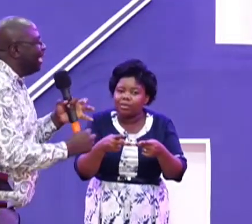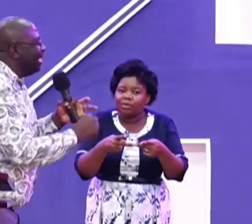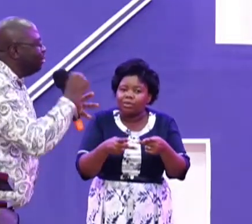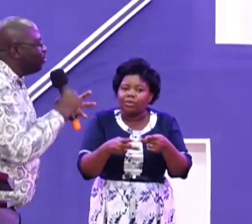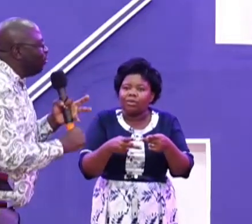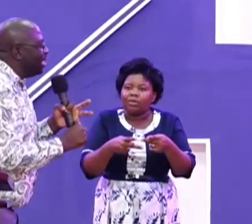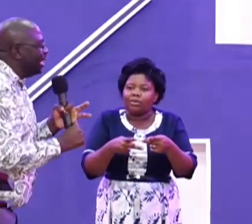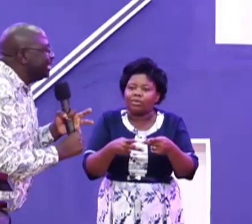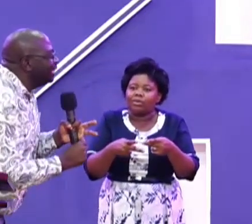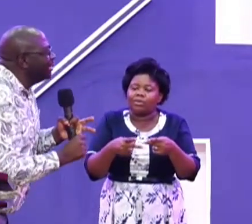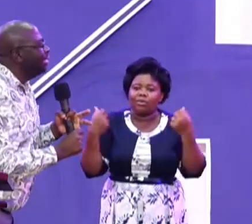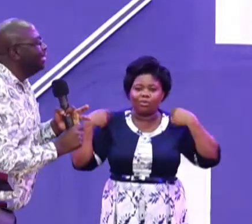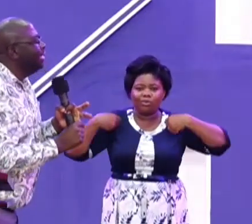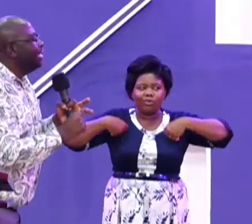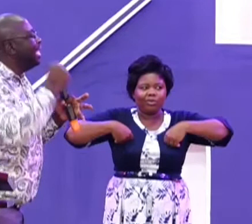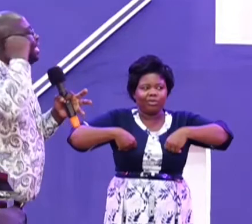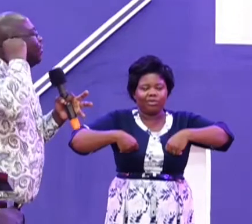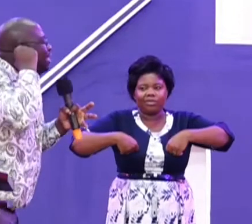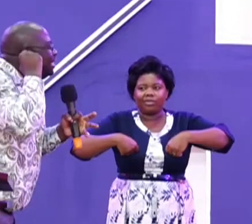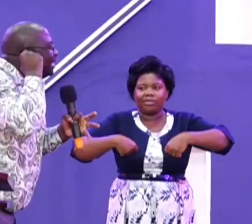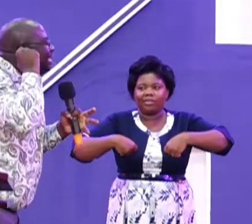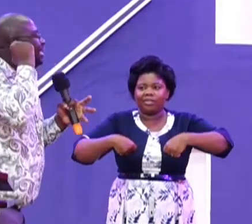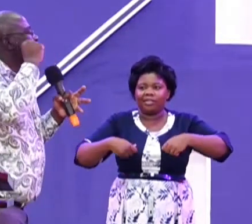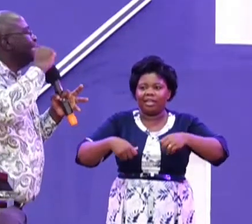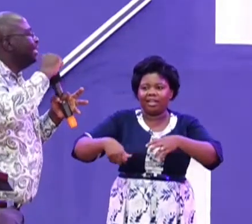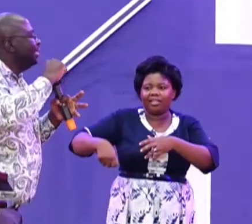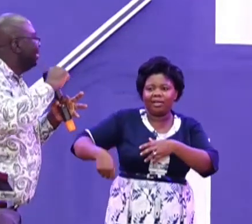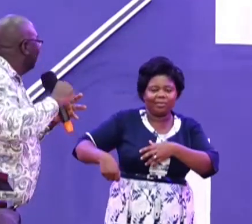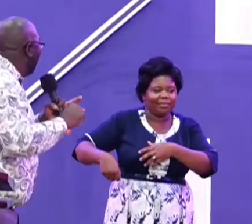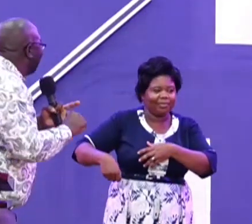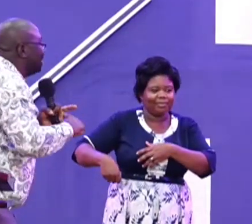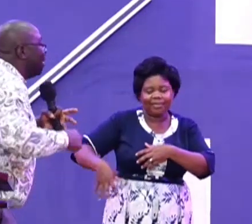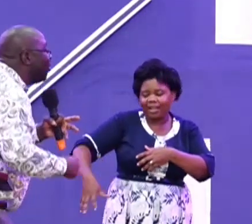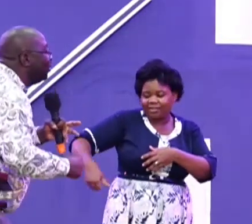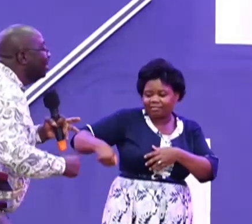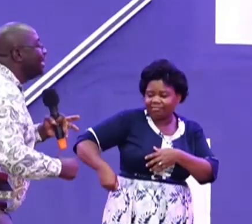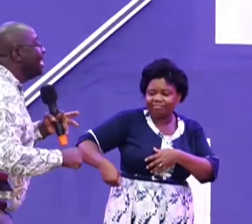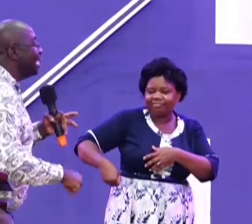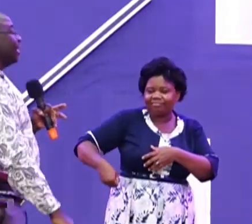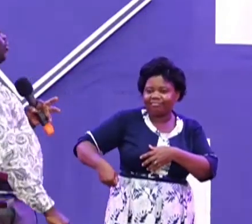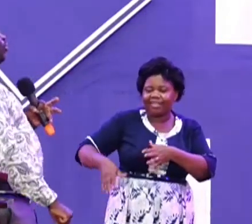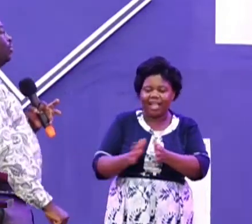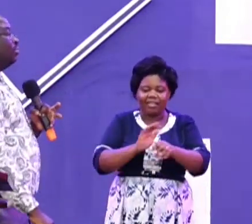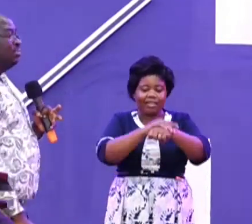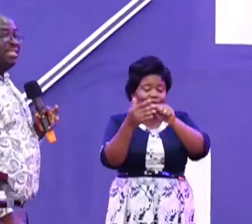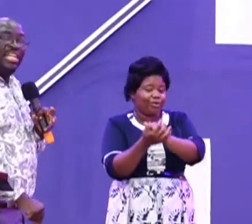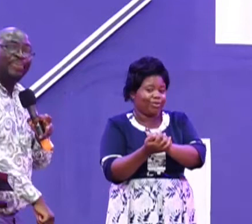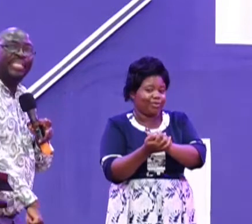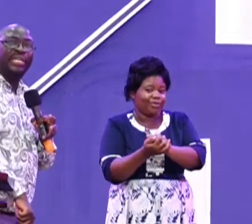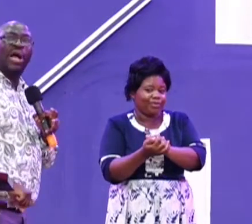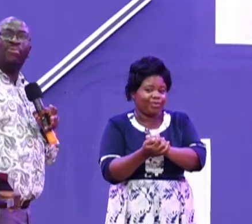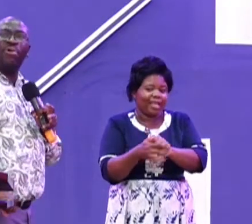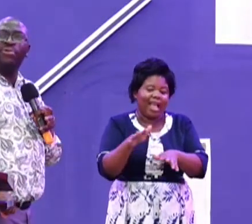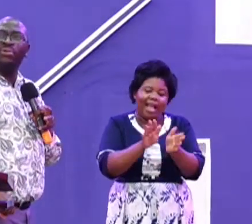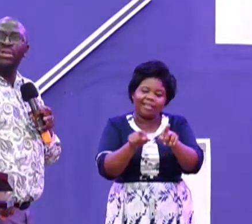bitambula kubachala. Origo erugena nachi. Ne earring nachi. nakasawo nengato ne